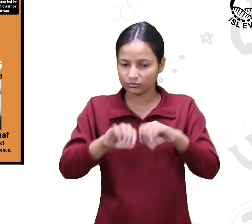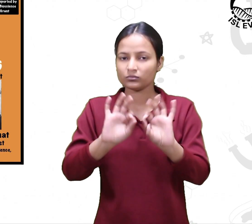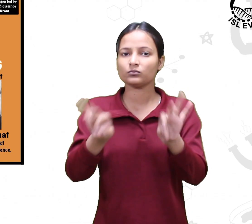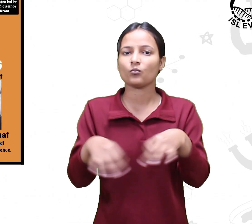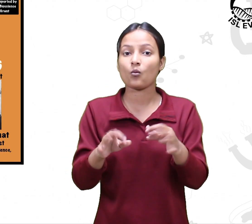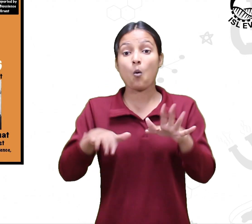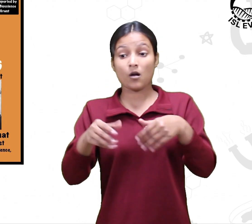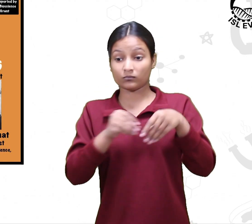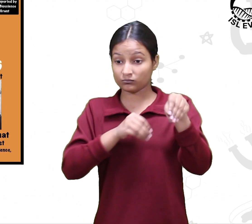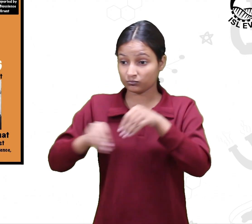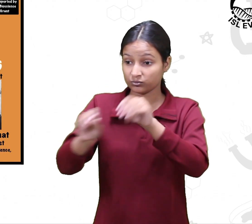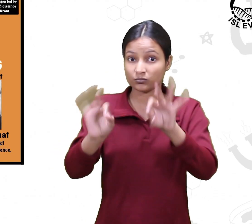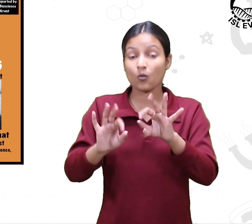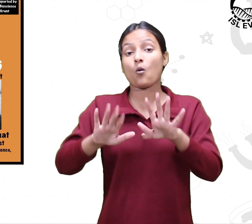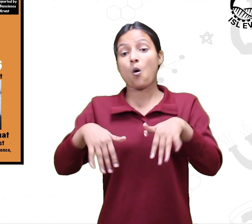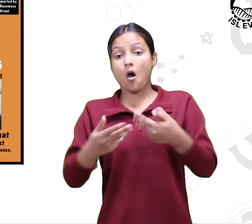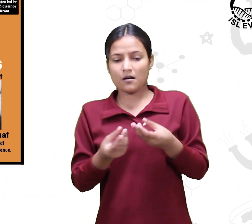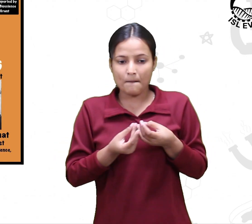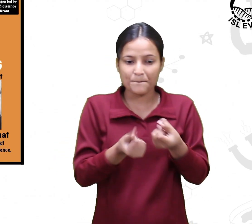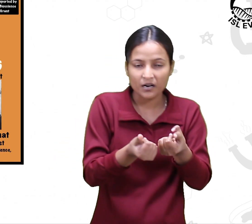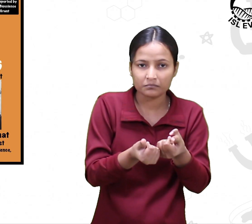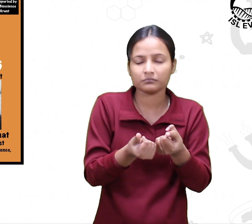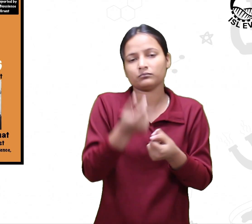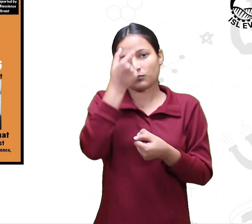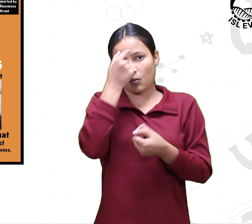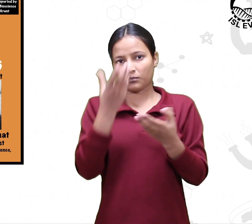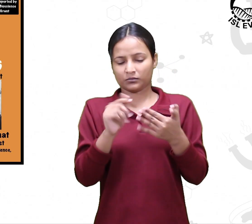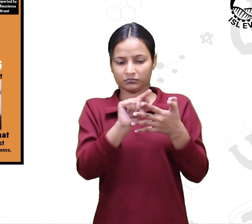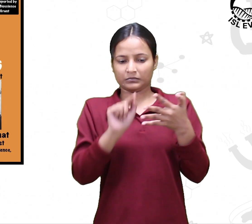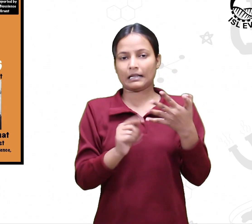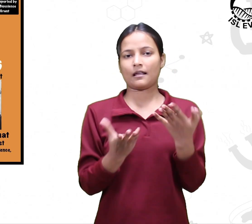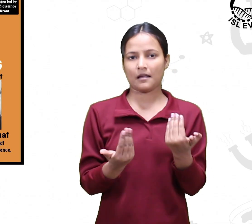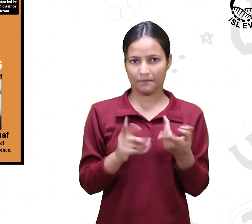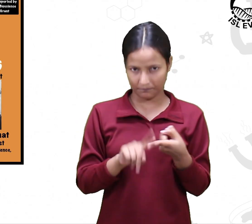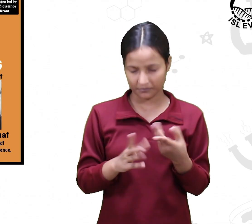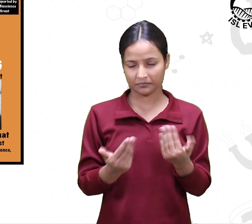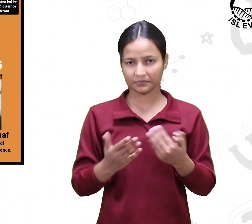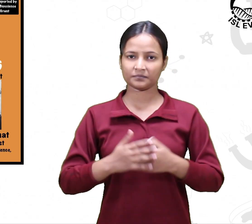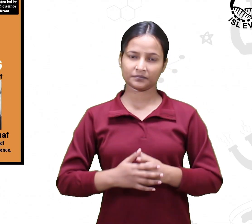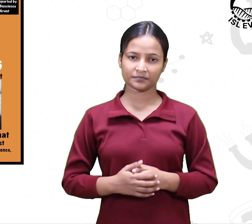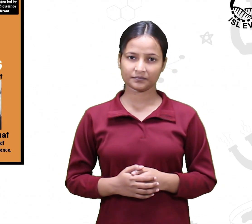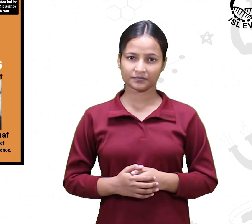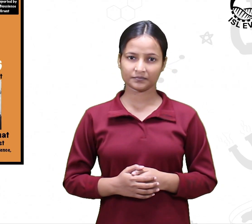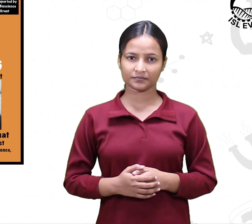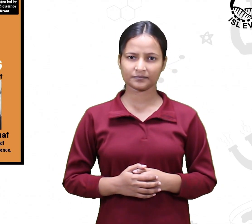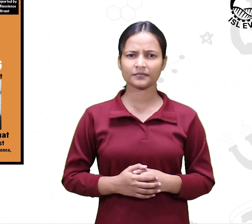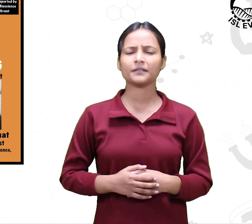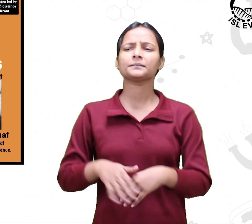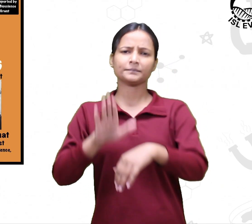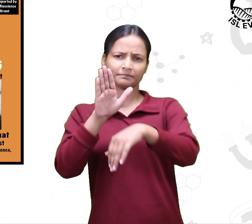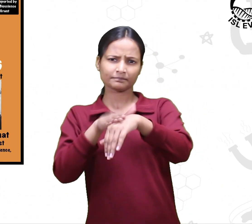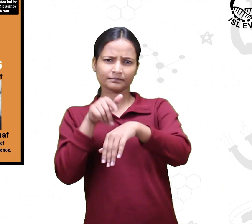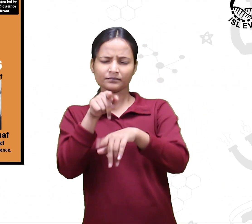both, depending on the extent of that miscommunication or lack of communication. So, how do you